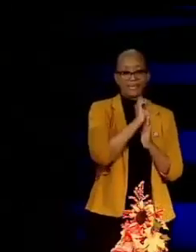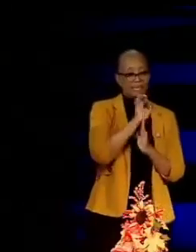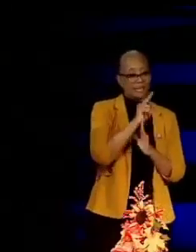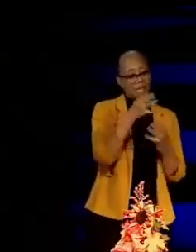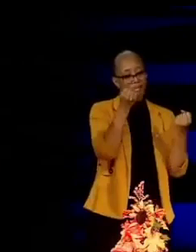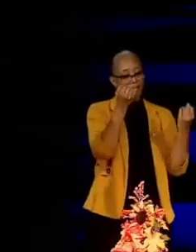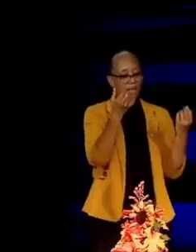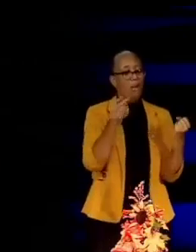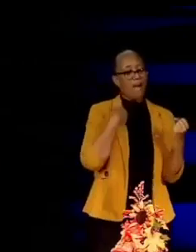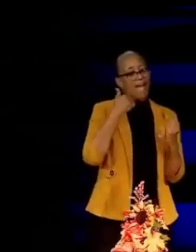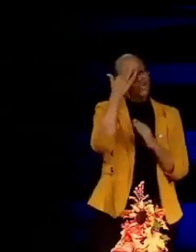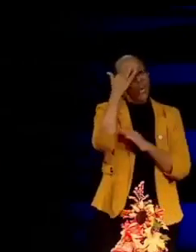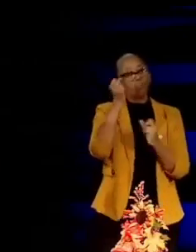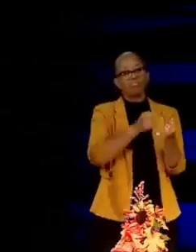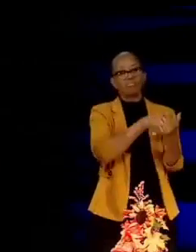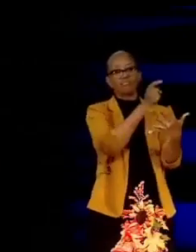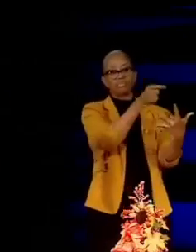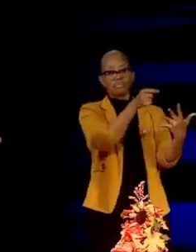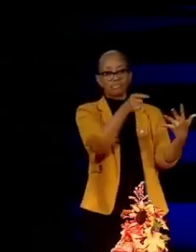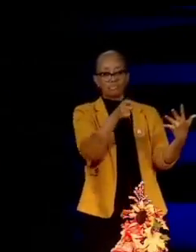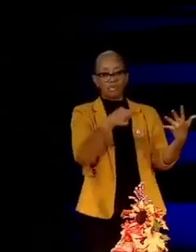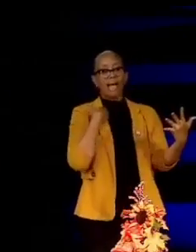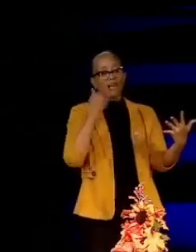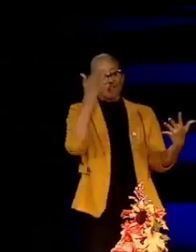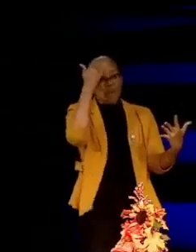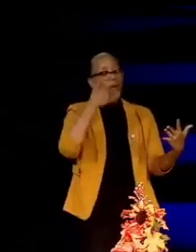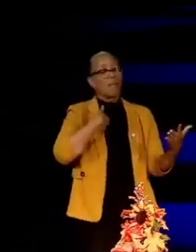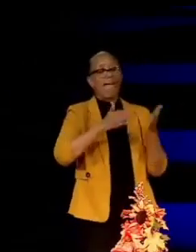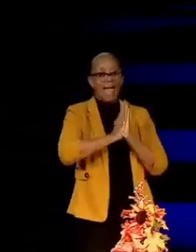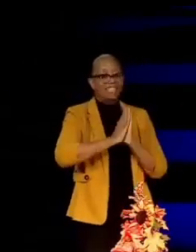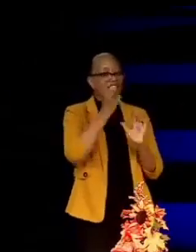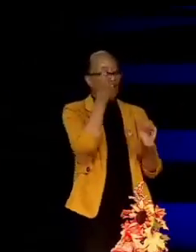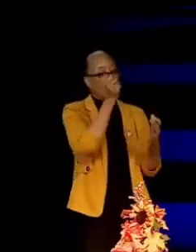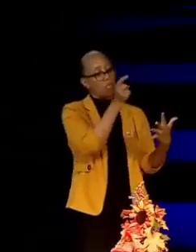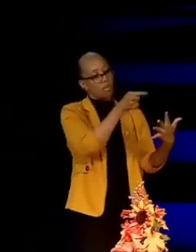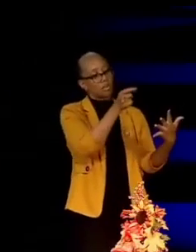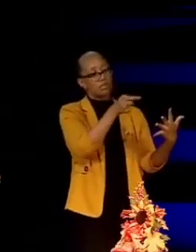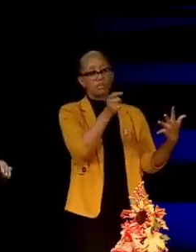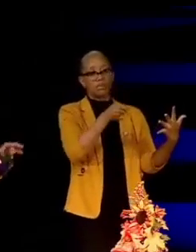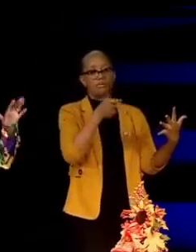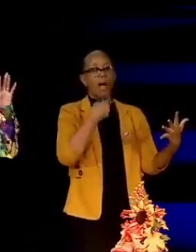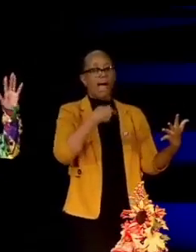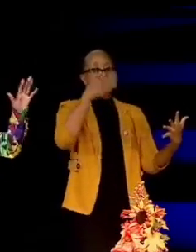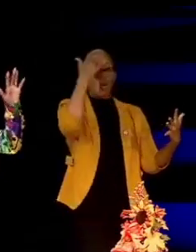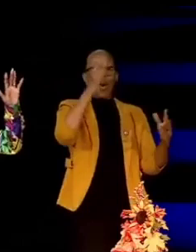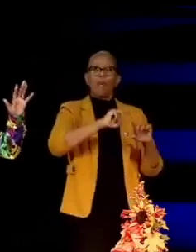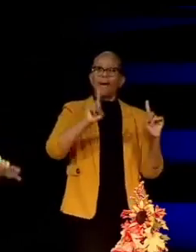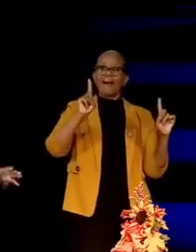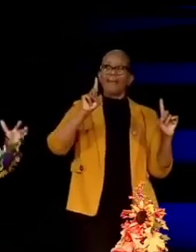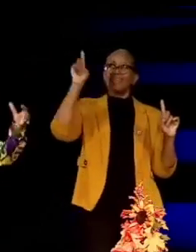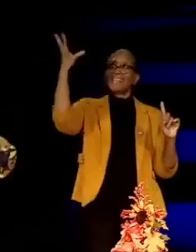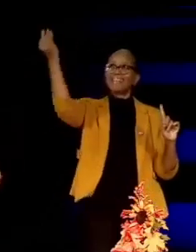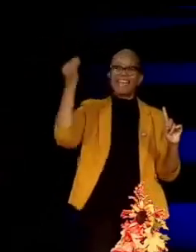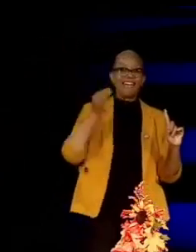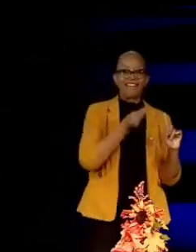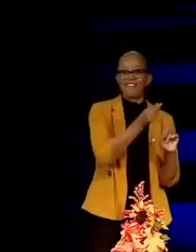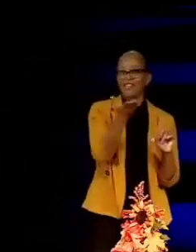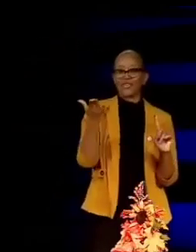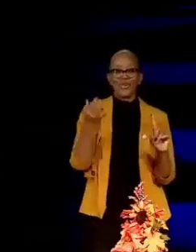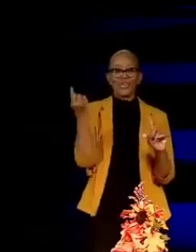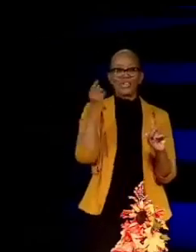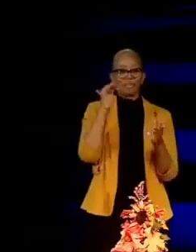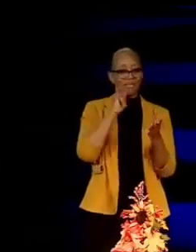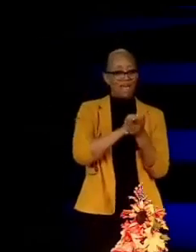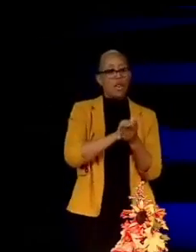know what I'm asking for. I understand what I'm asking for, but God gave us something that'll get us out of